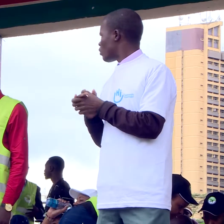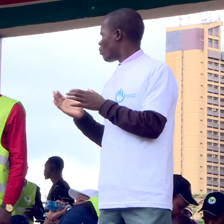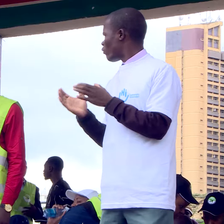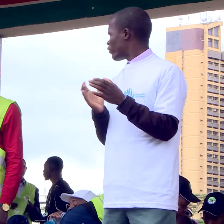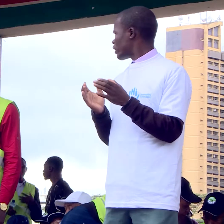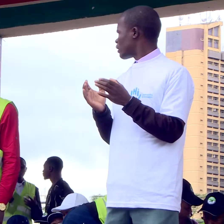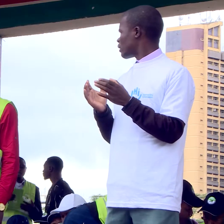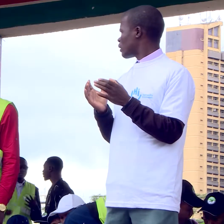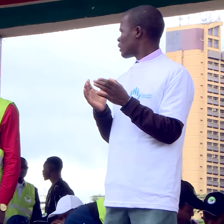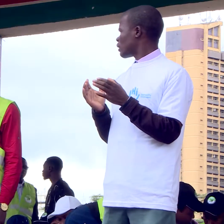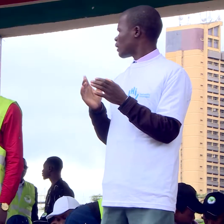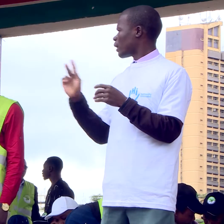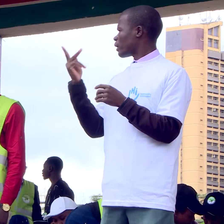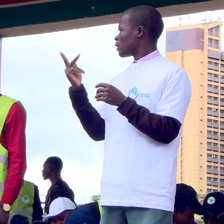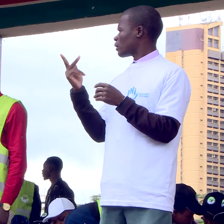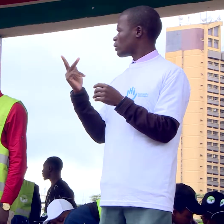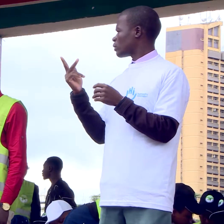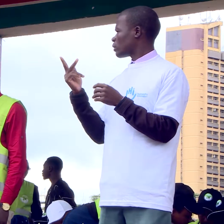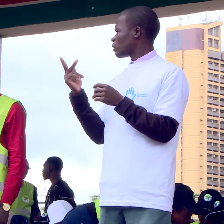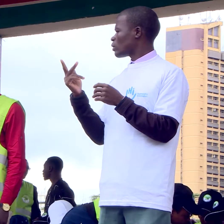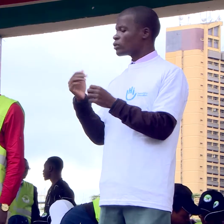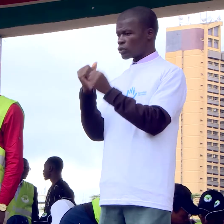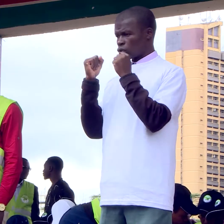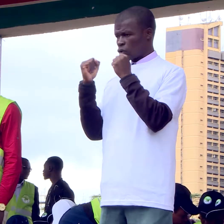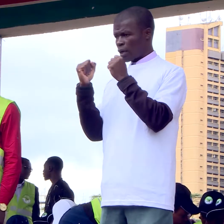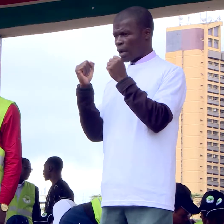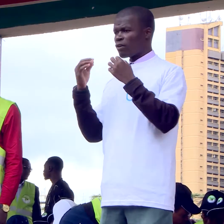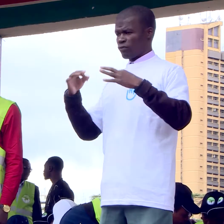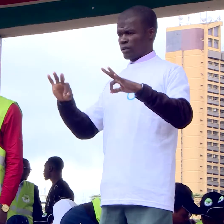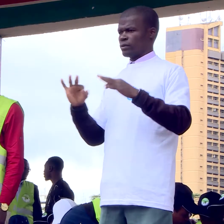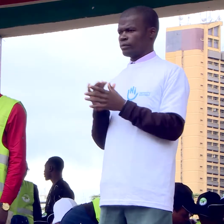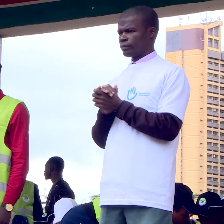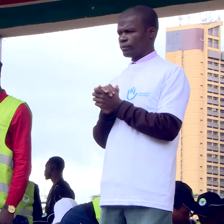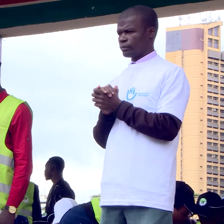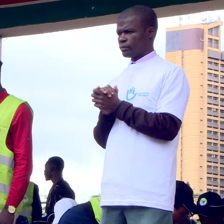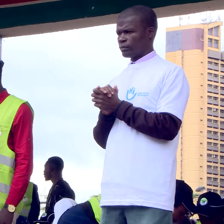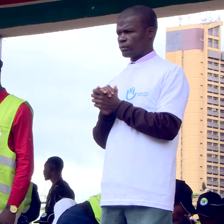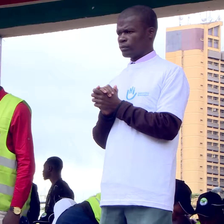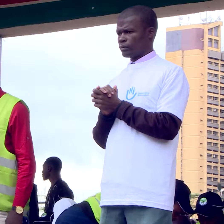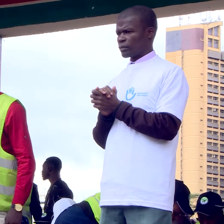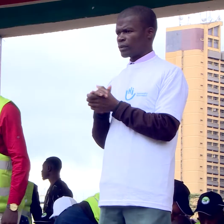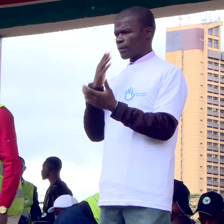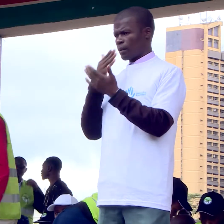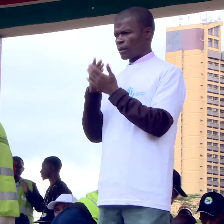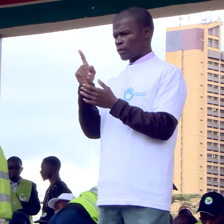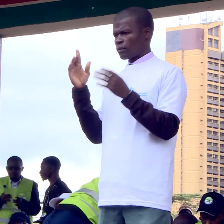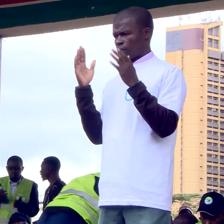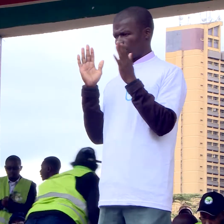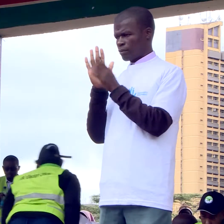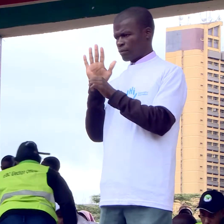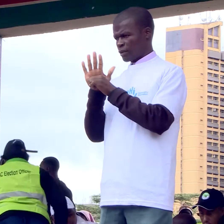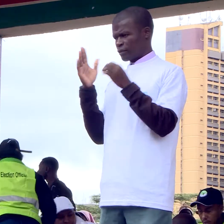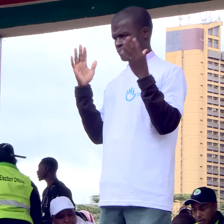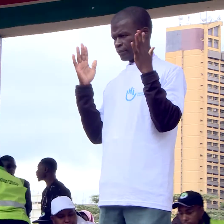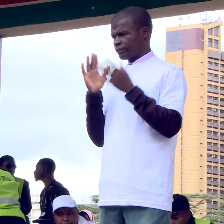a stronger democracy, the youth of this country will endeavor to see a Kenya where their voices count. Asanteni sana.